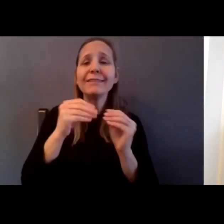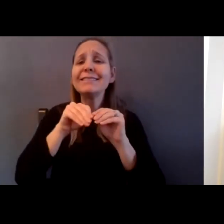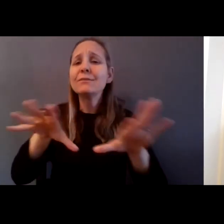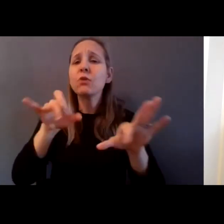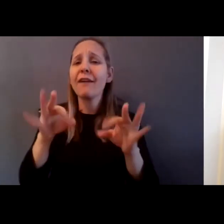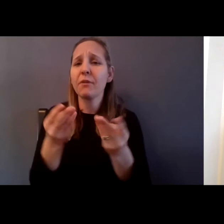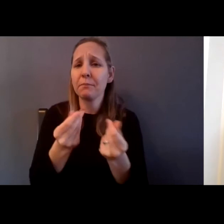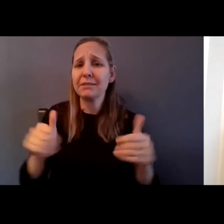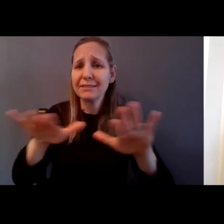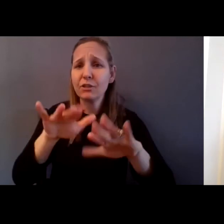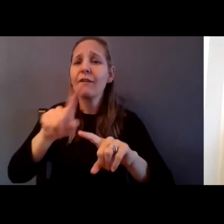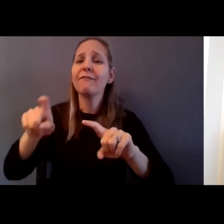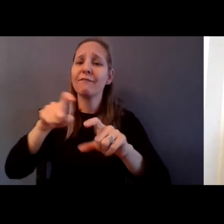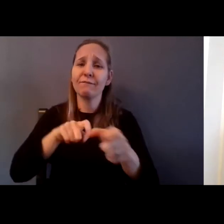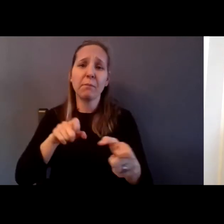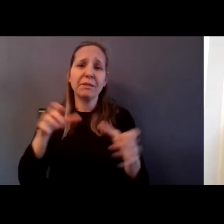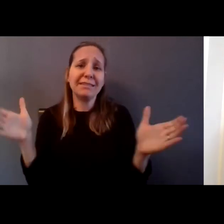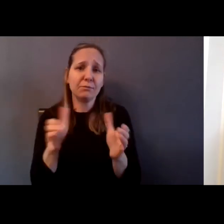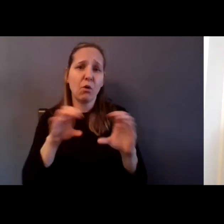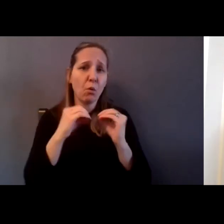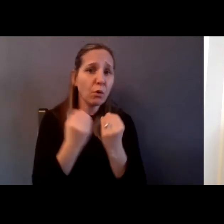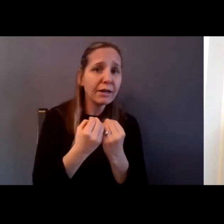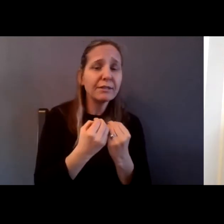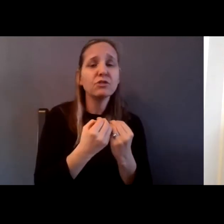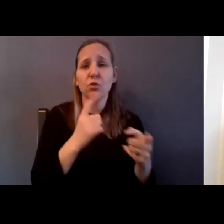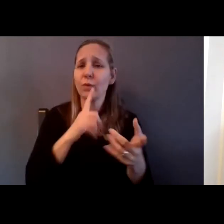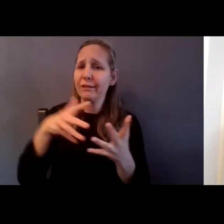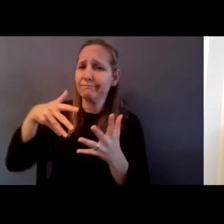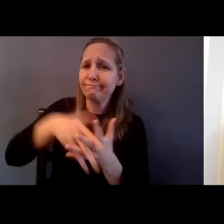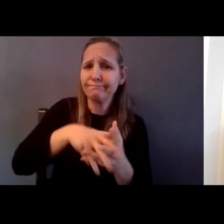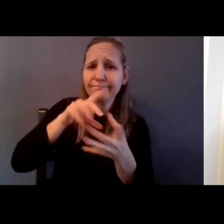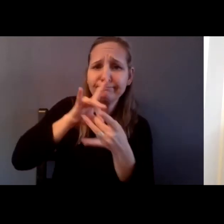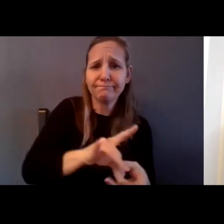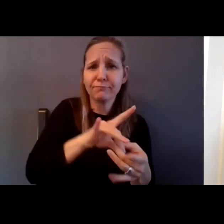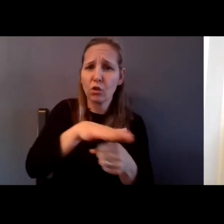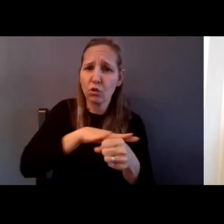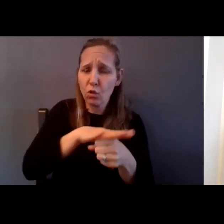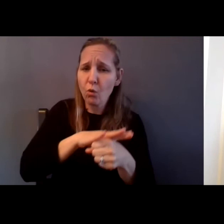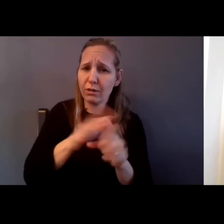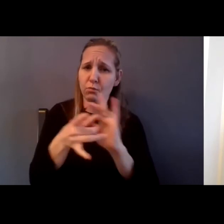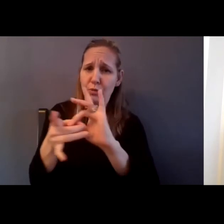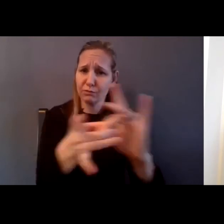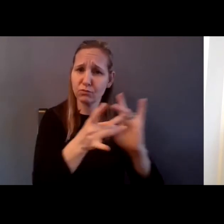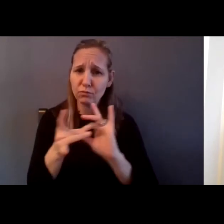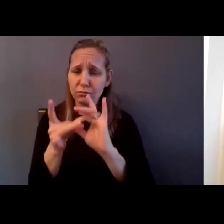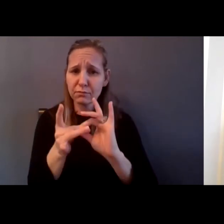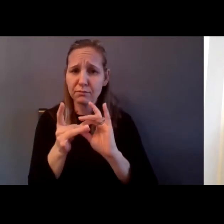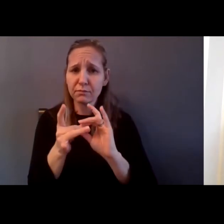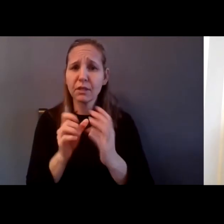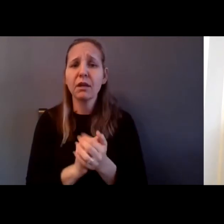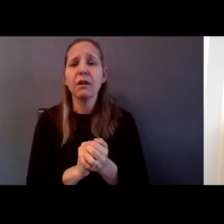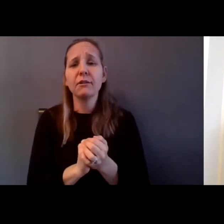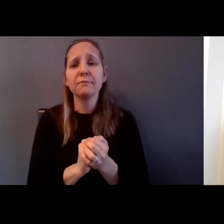emerge from the context of small organizations and collectives are deeply rooted in locally situated relationships. They are